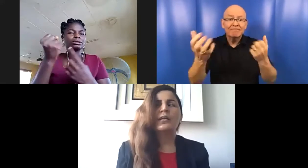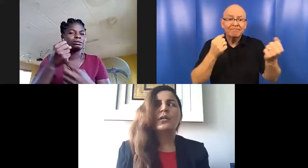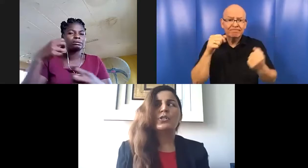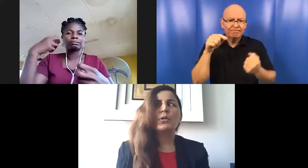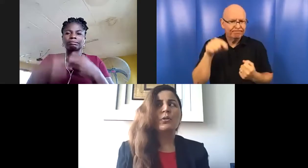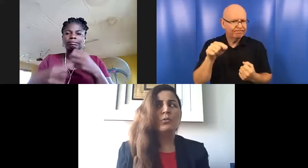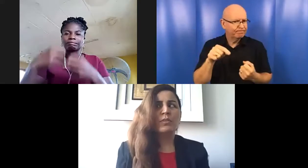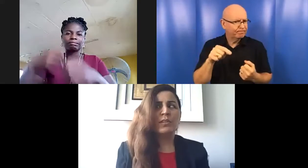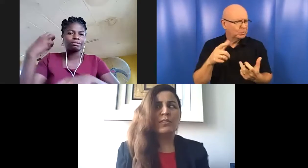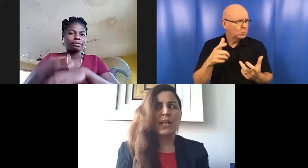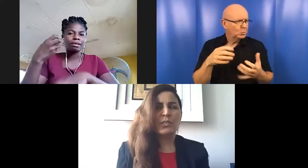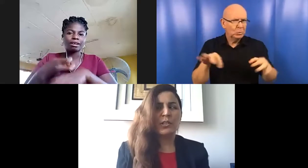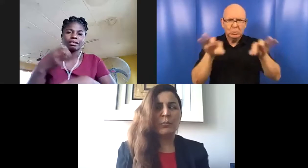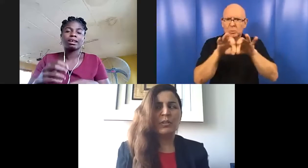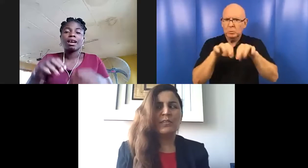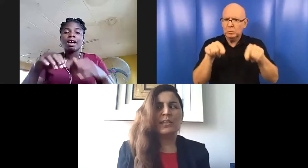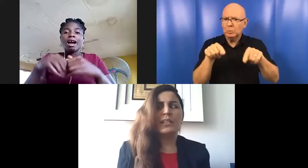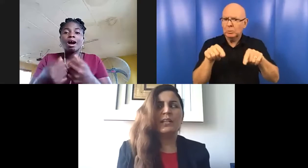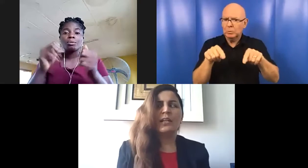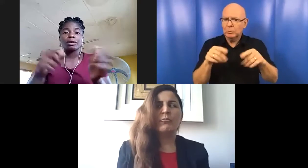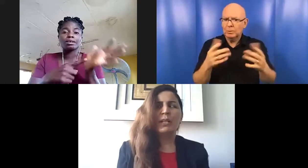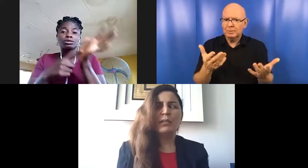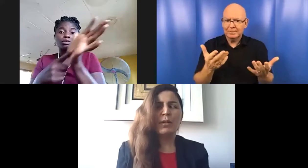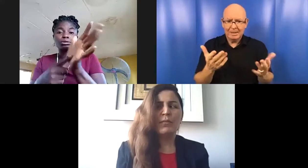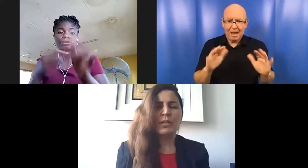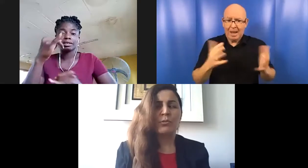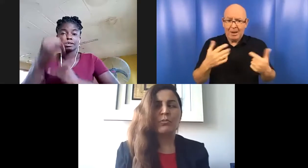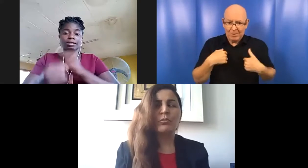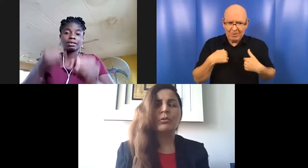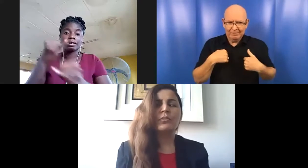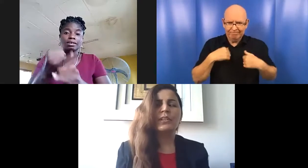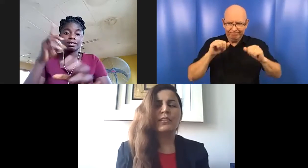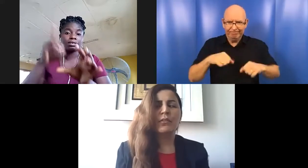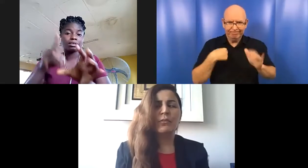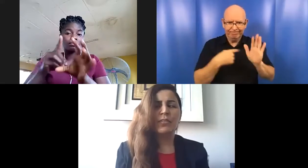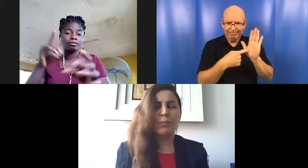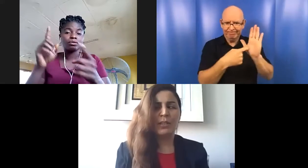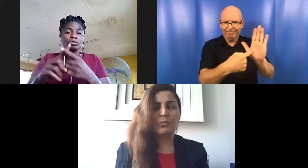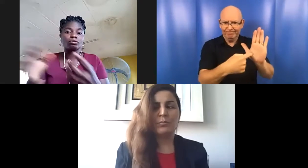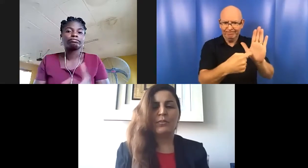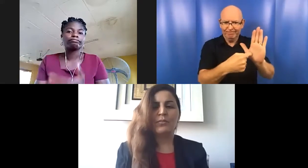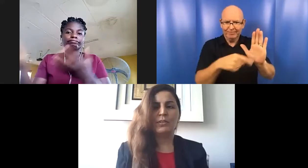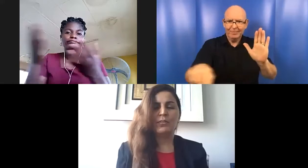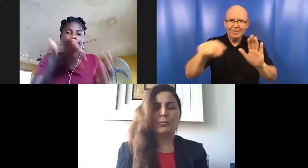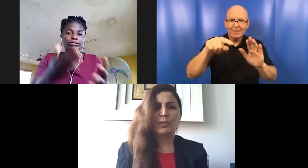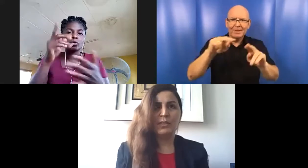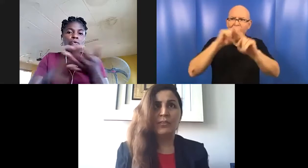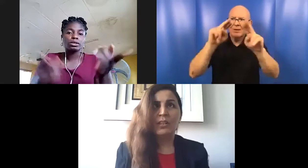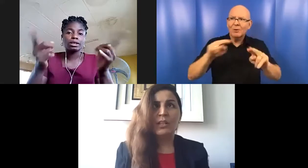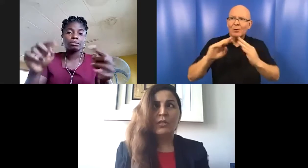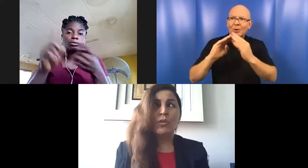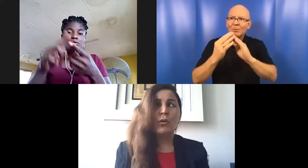can show to the international community and convey the message to the world leaders what's happening to persons with